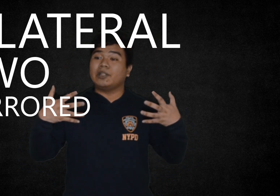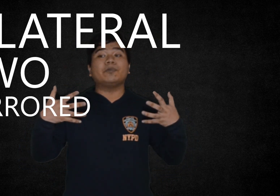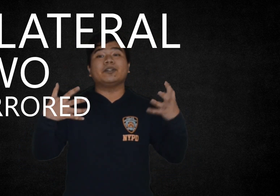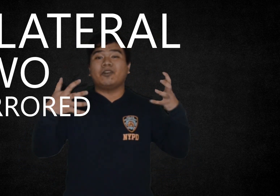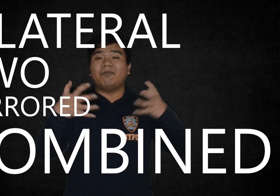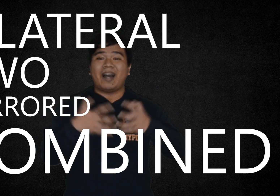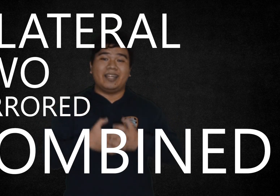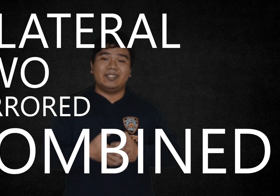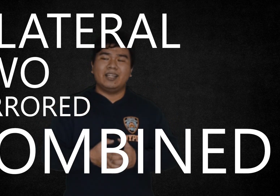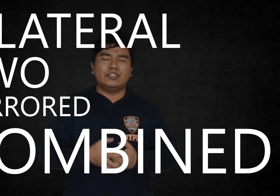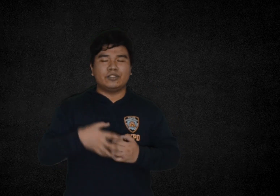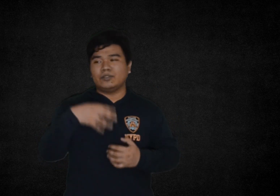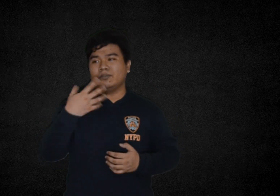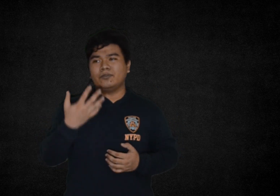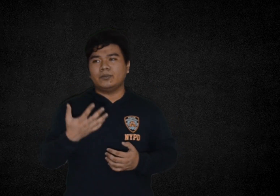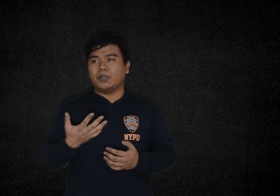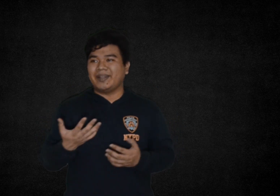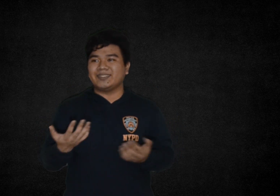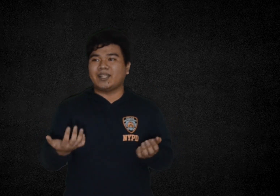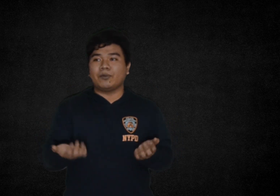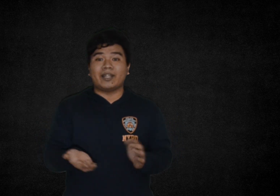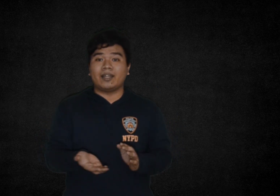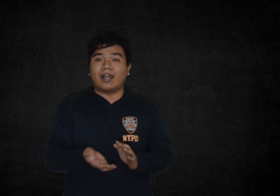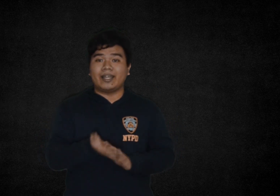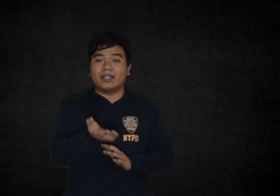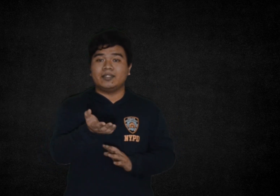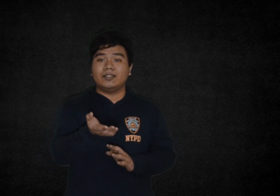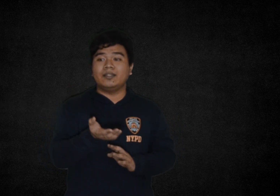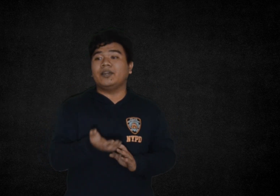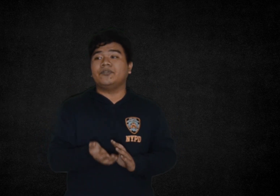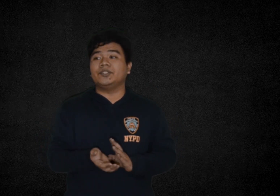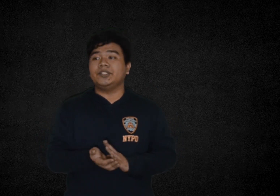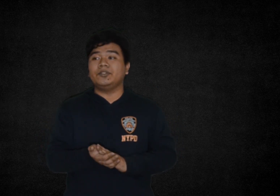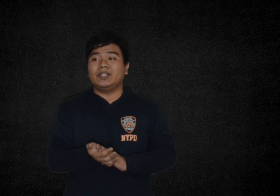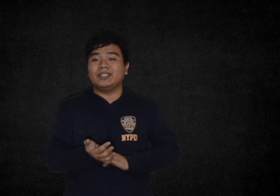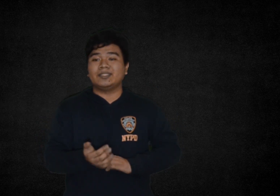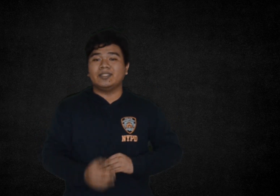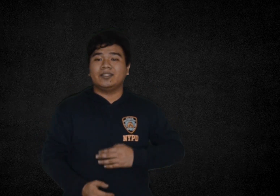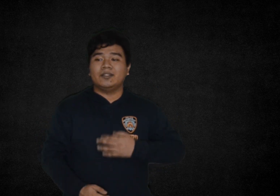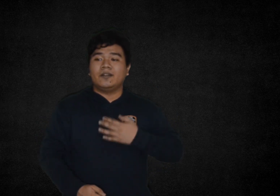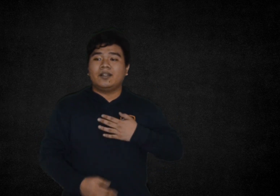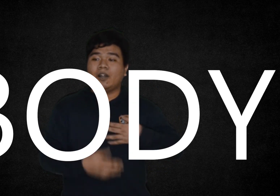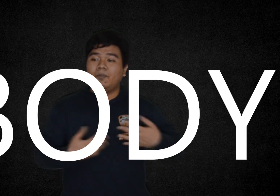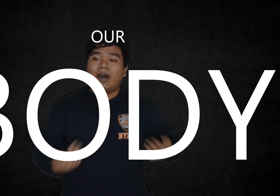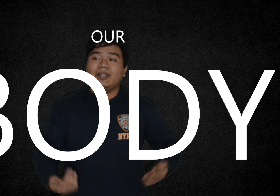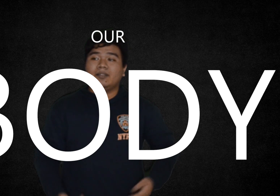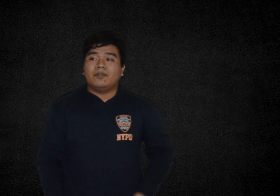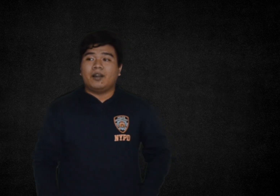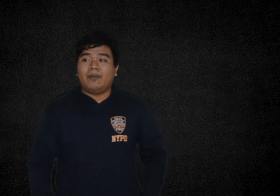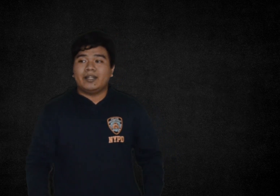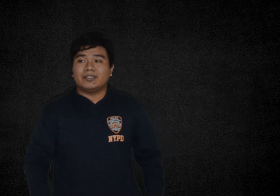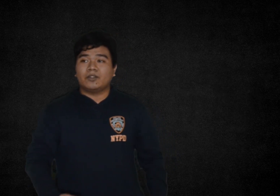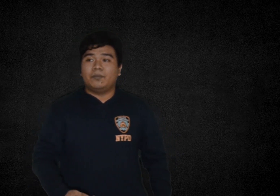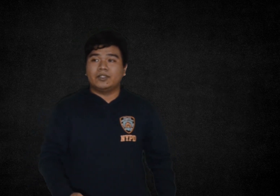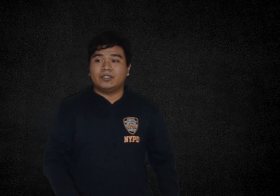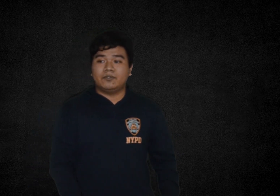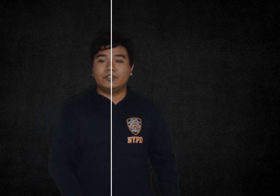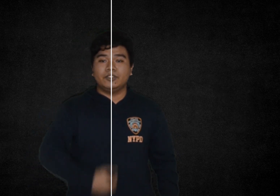were combined. So, the best example that I can give to you is our body. Our body is composed of two